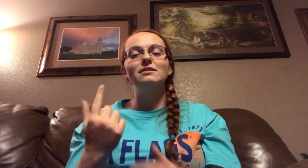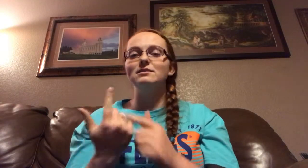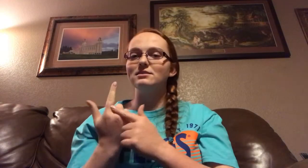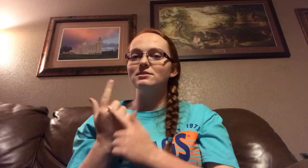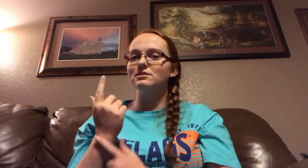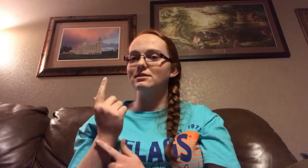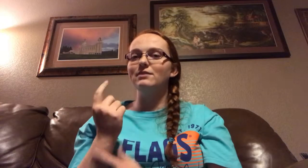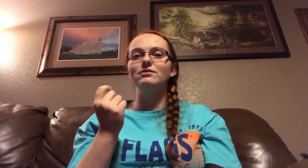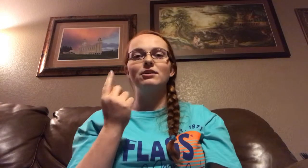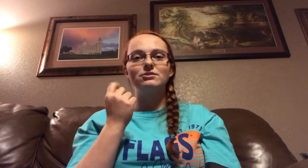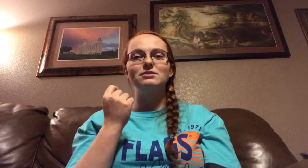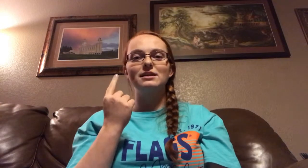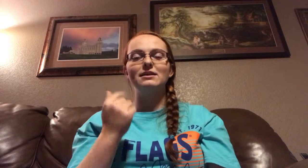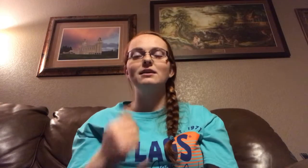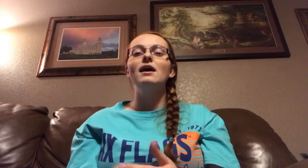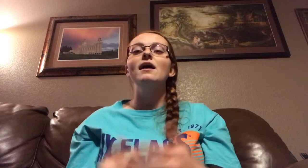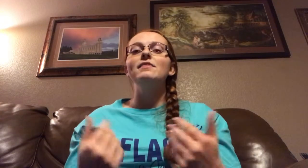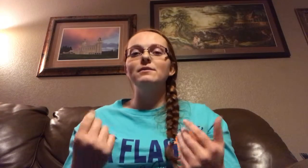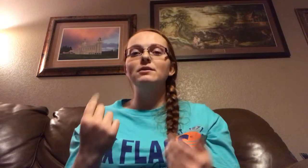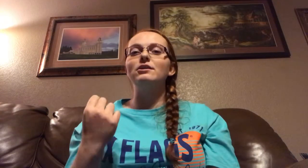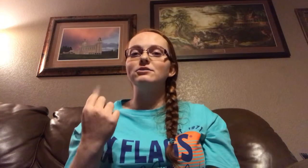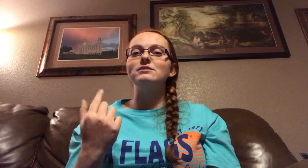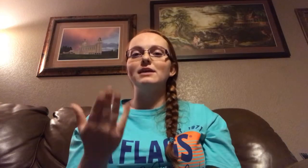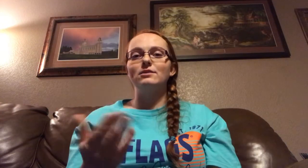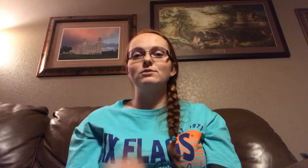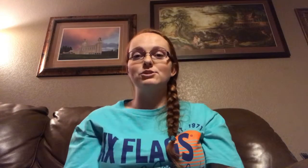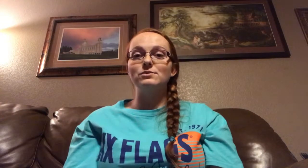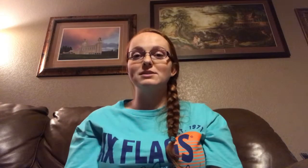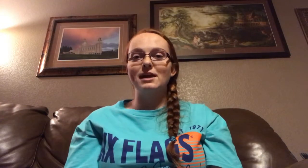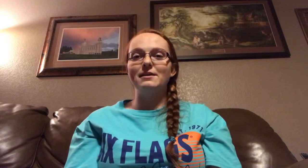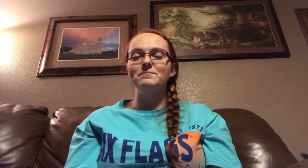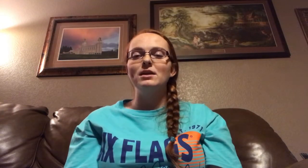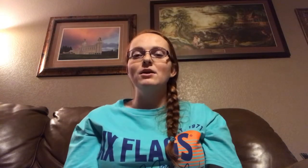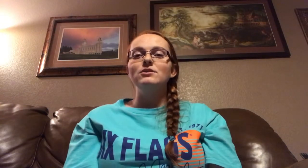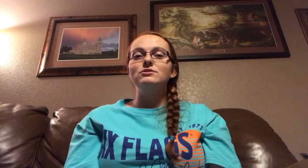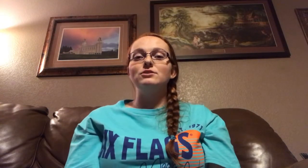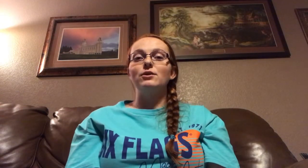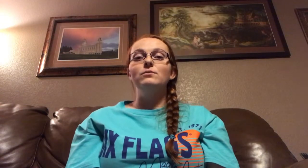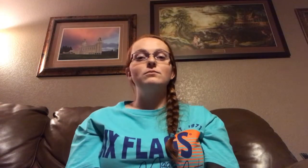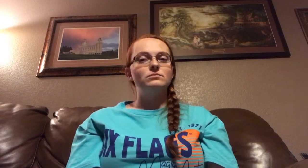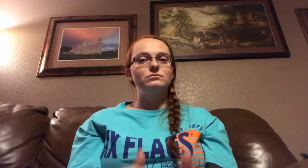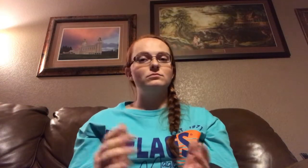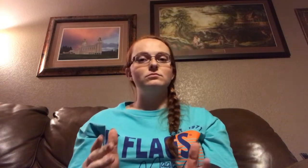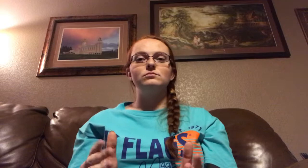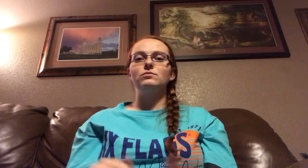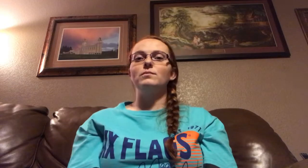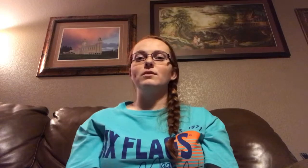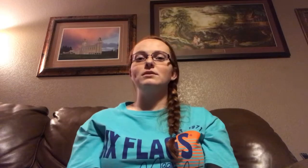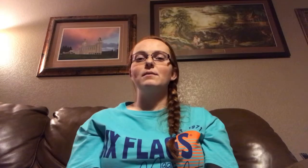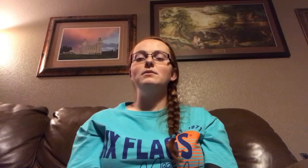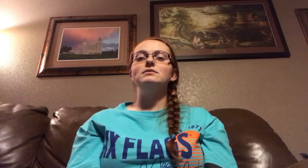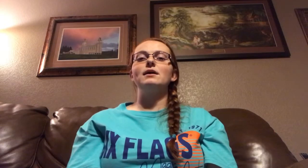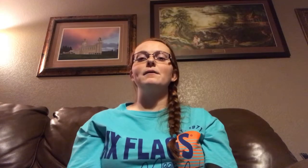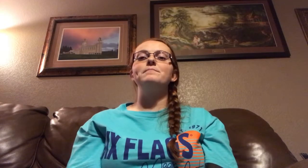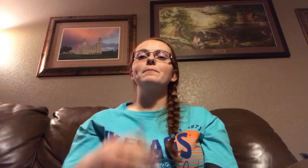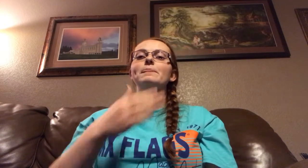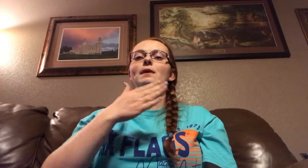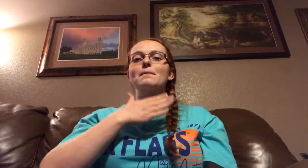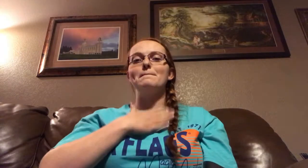This is the sign for understand. They would understand what you were saying. So one more time, you'd say